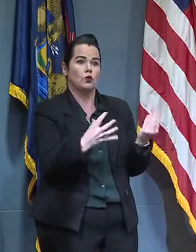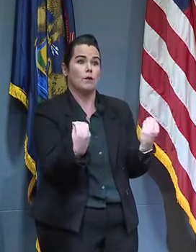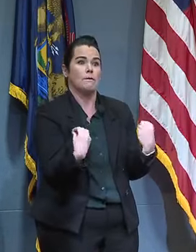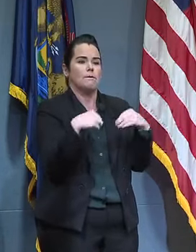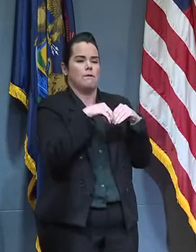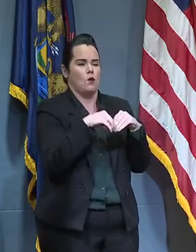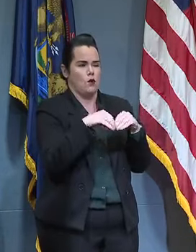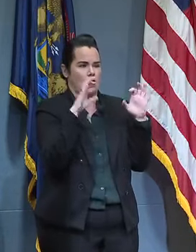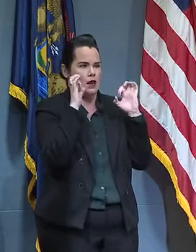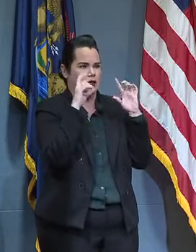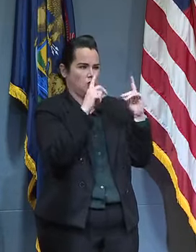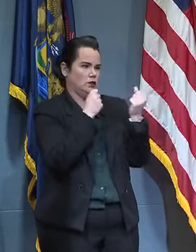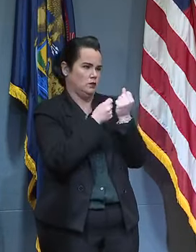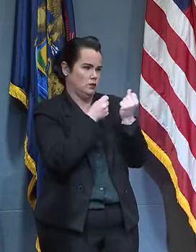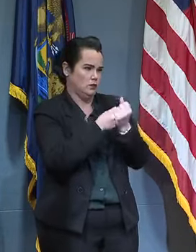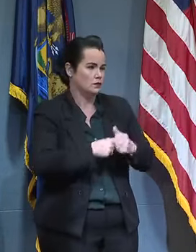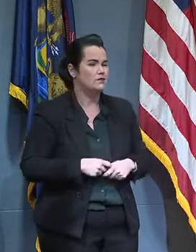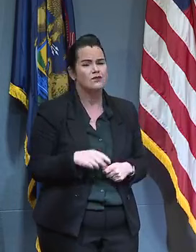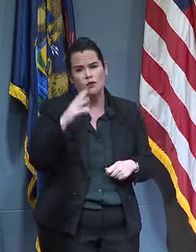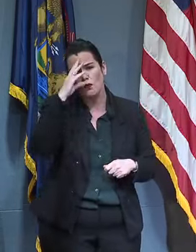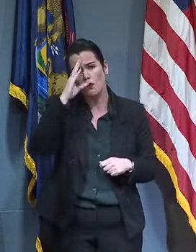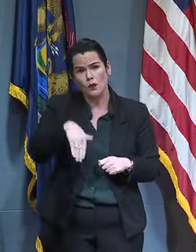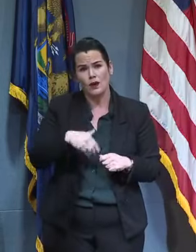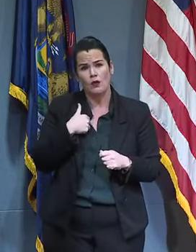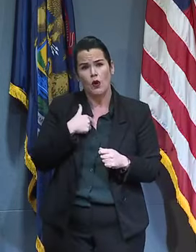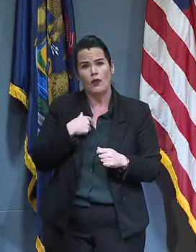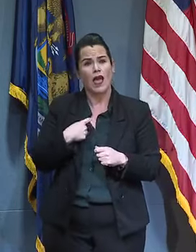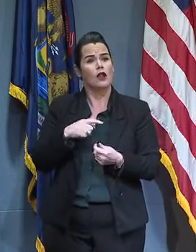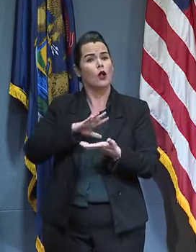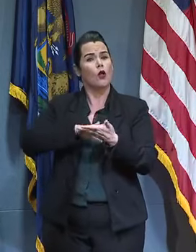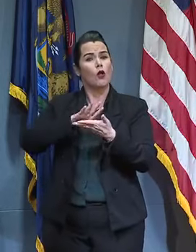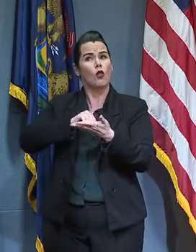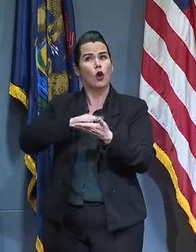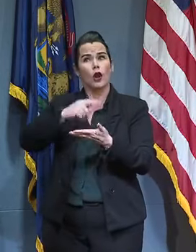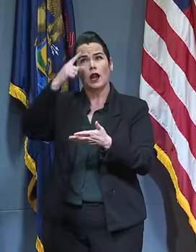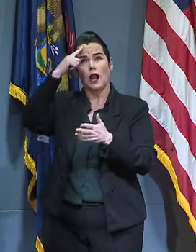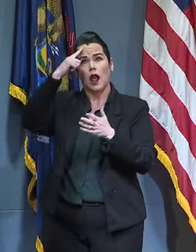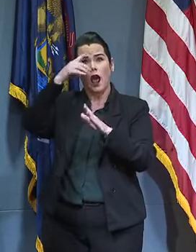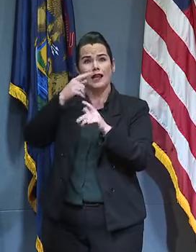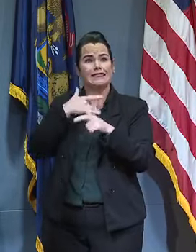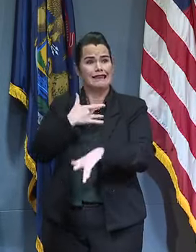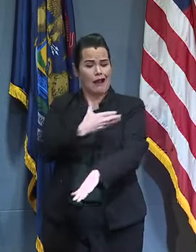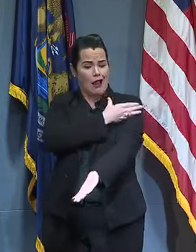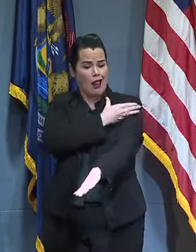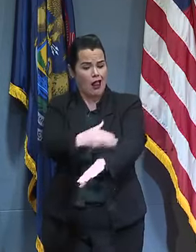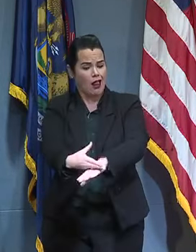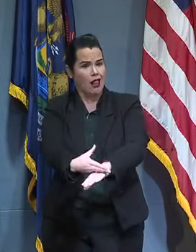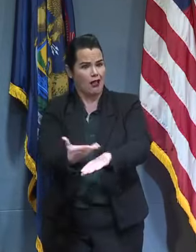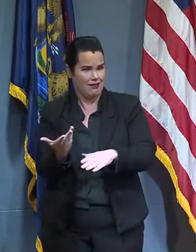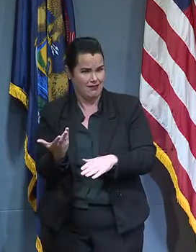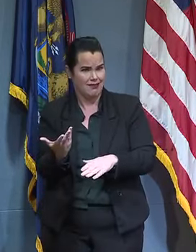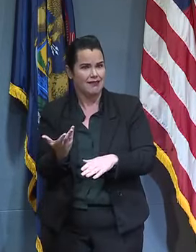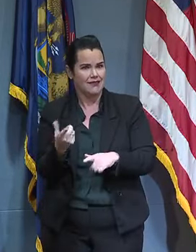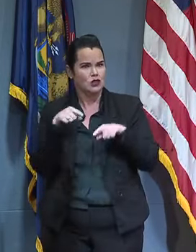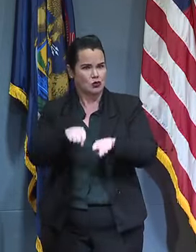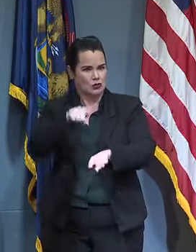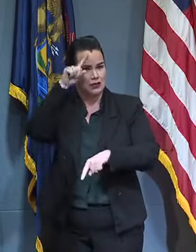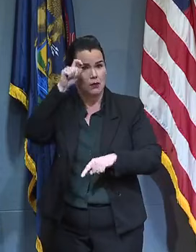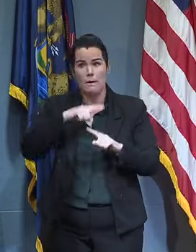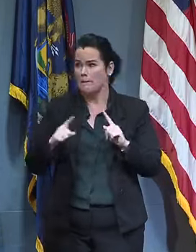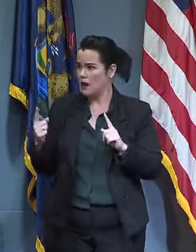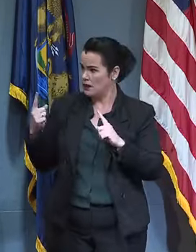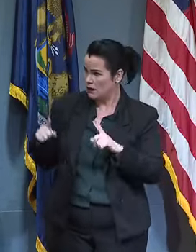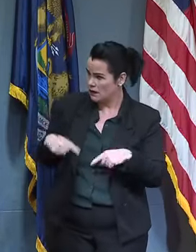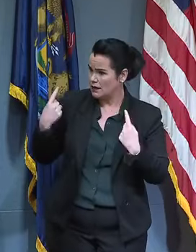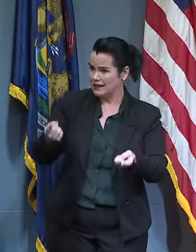educational support. We know that learning loss is a reality in any summer, but when you have kids out of the classroom as long as